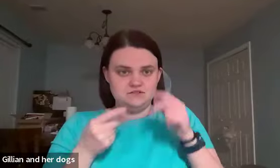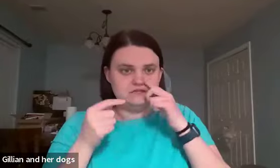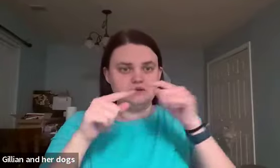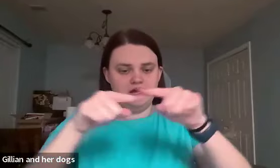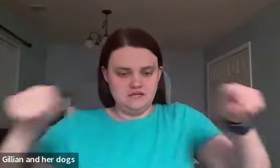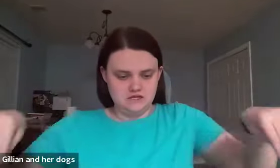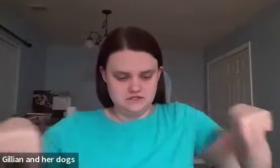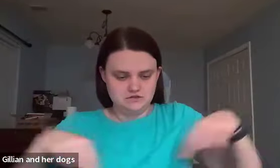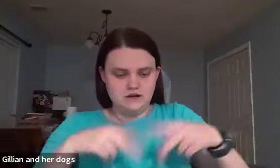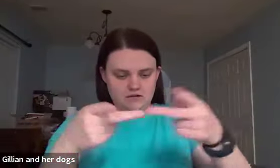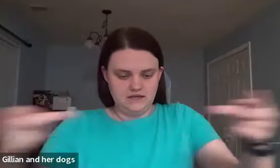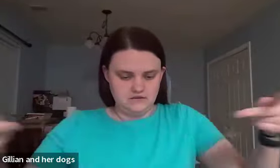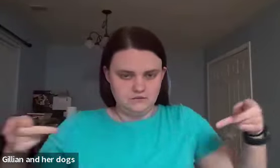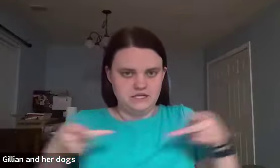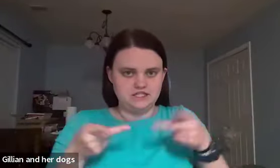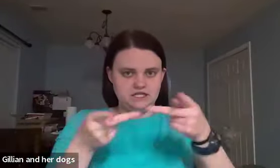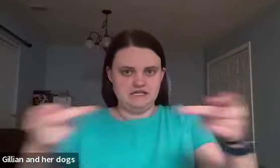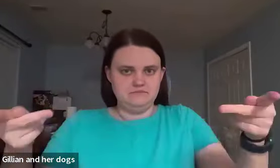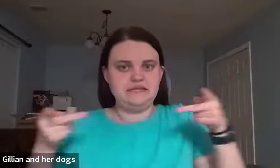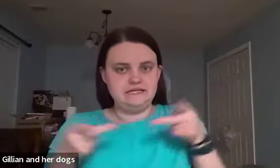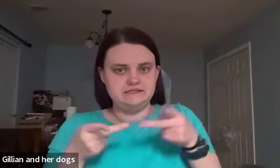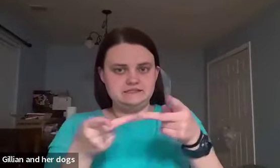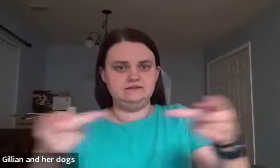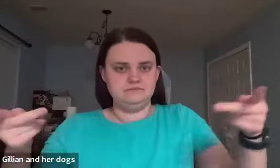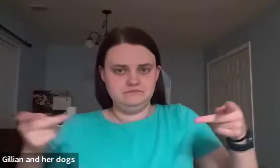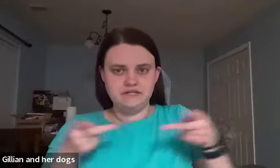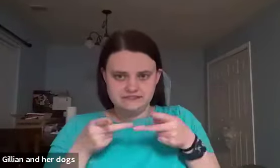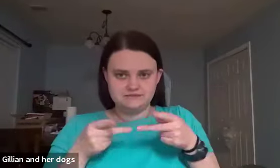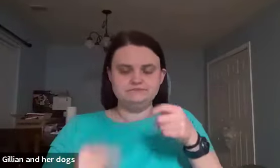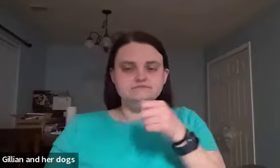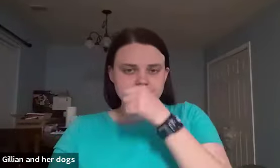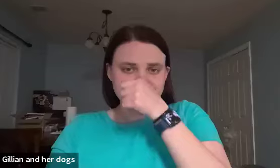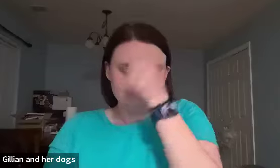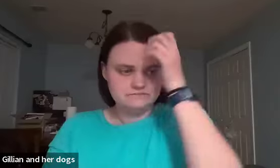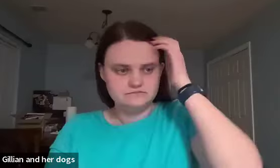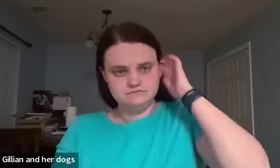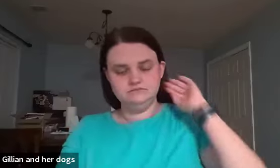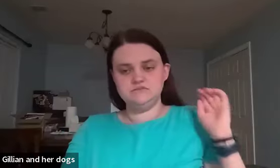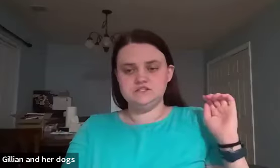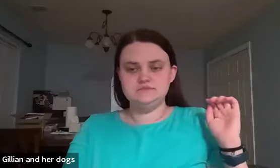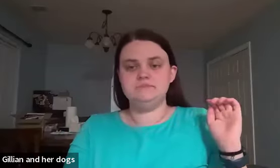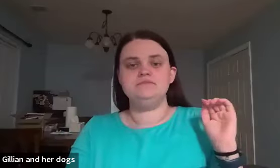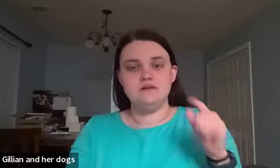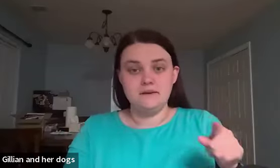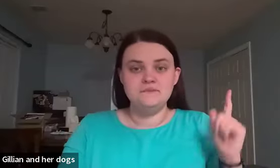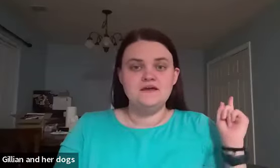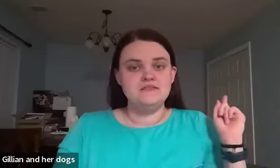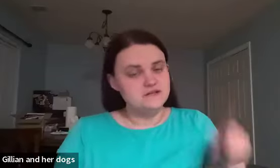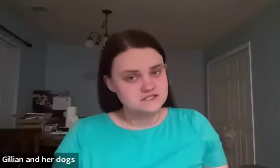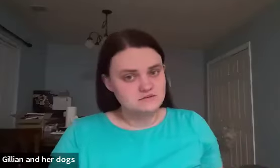So it's like you're making a square, like a location. It's a place. Place. Excuse me. Okay. The first